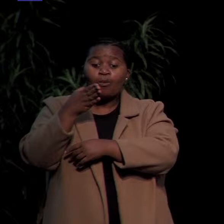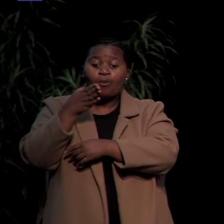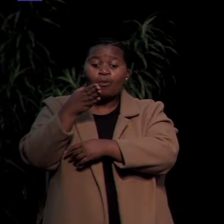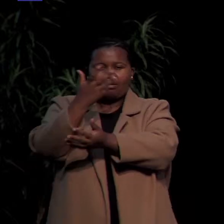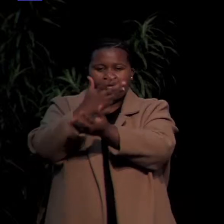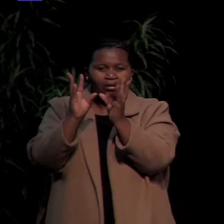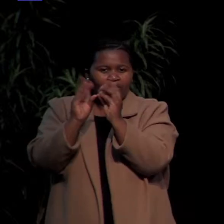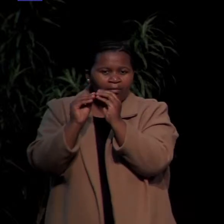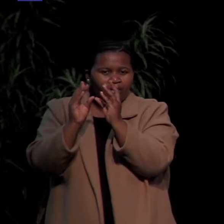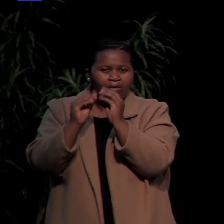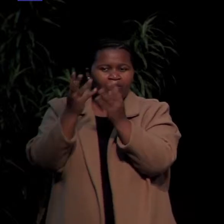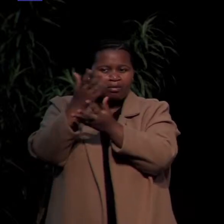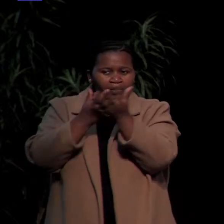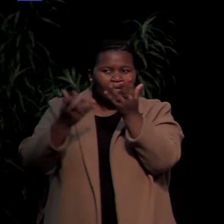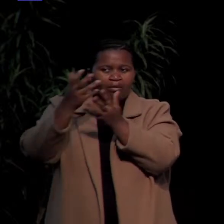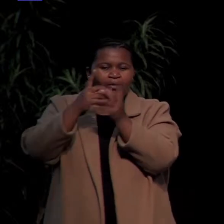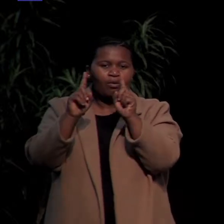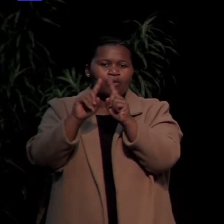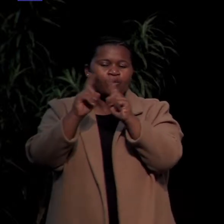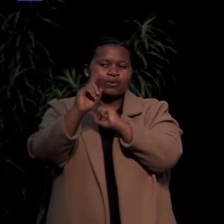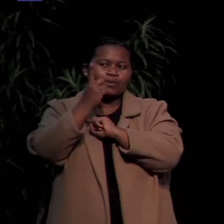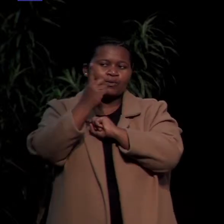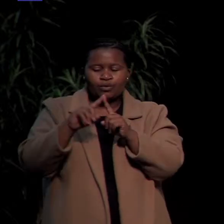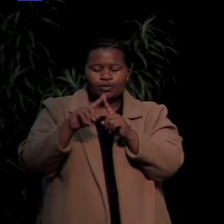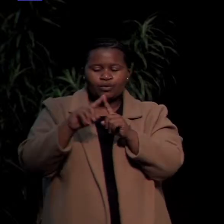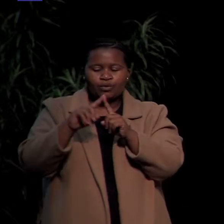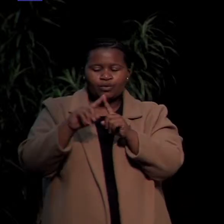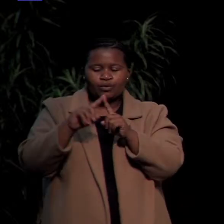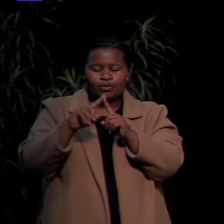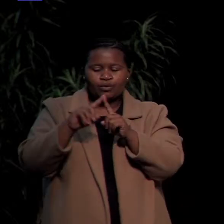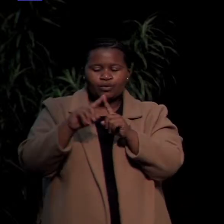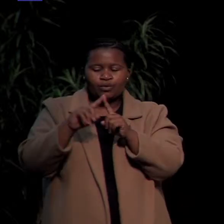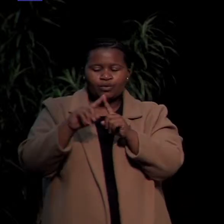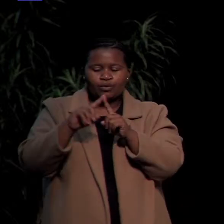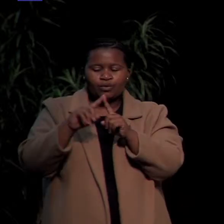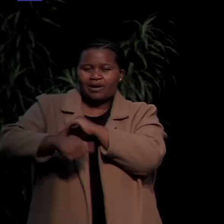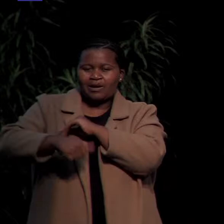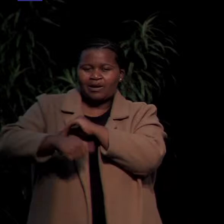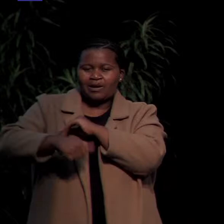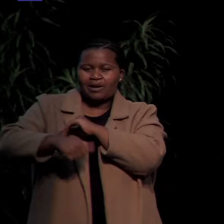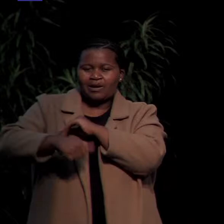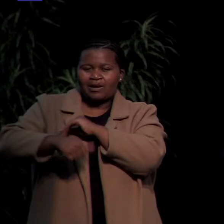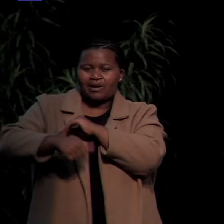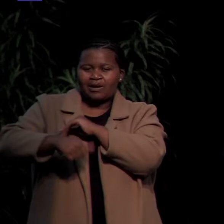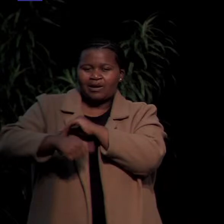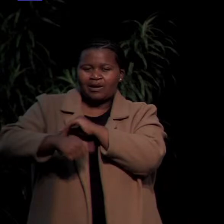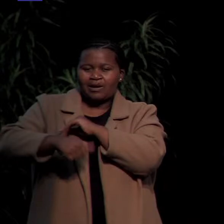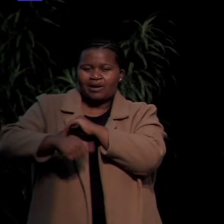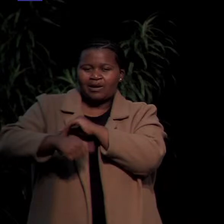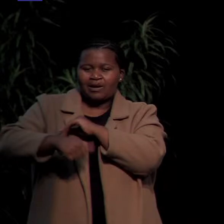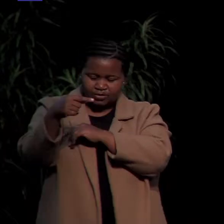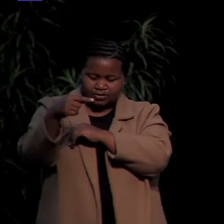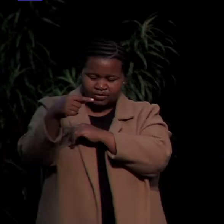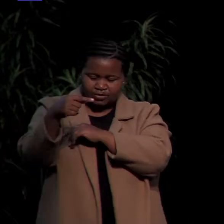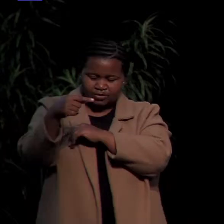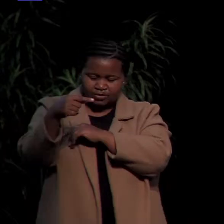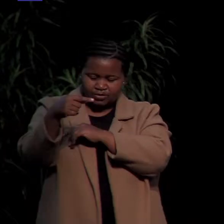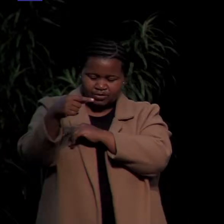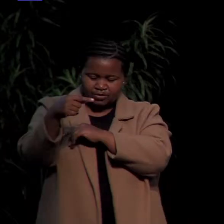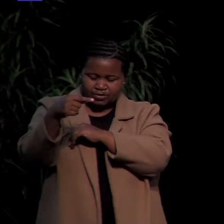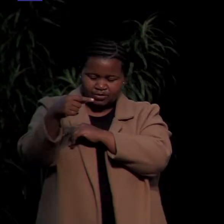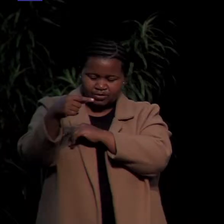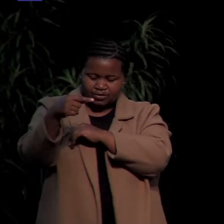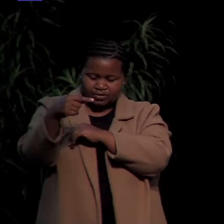had a meeting to engage him to look at this matter. Grants, the NDPG Public Employment Program. Regarding